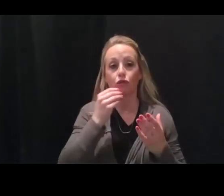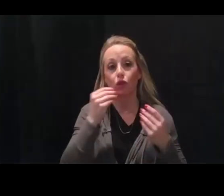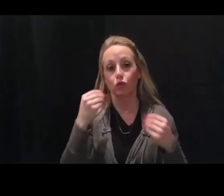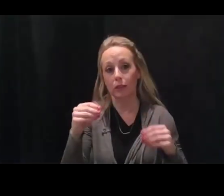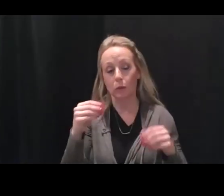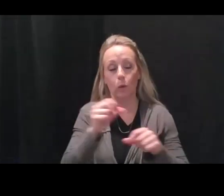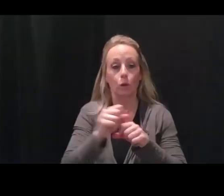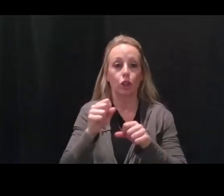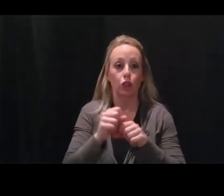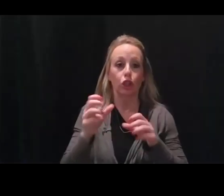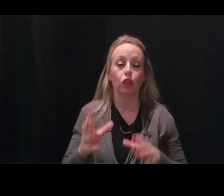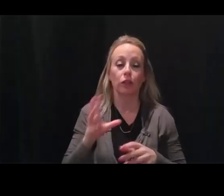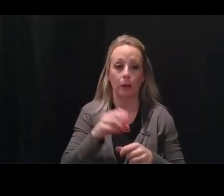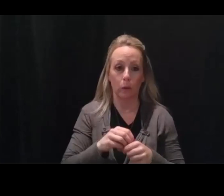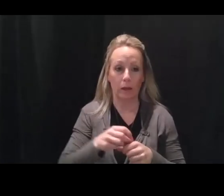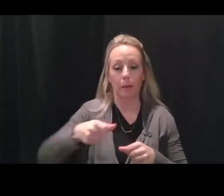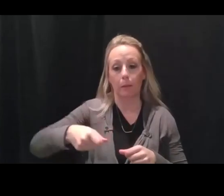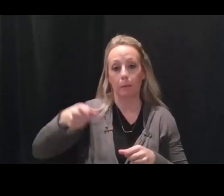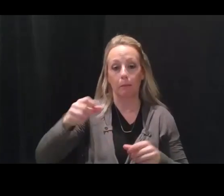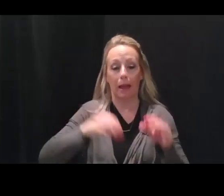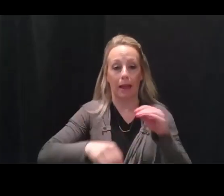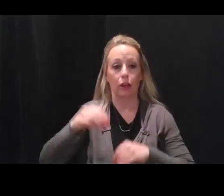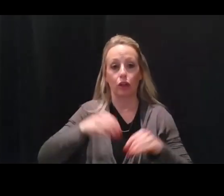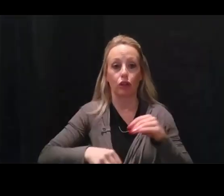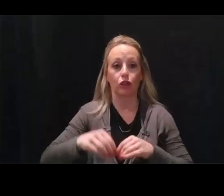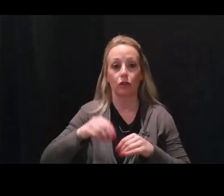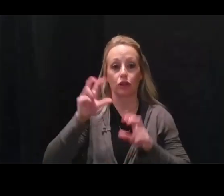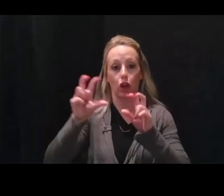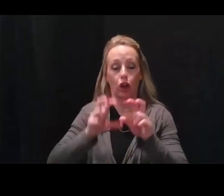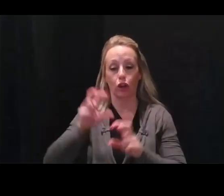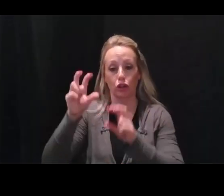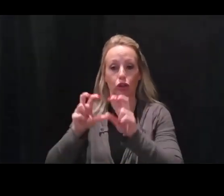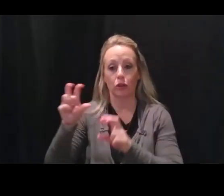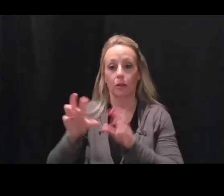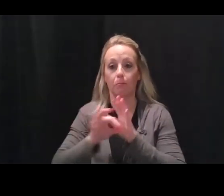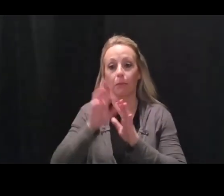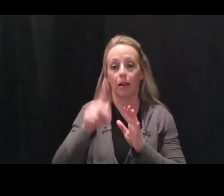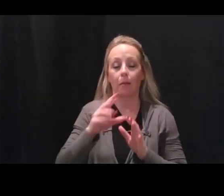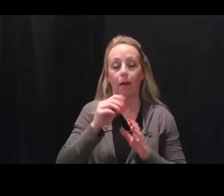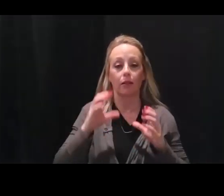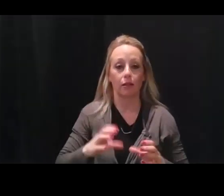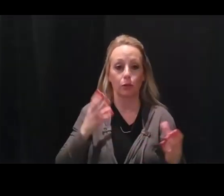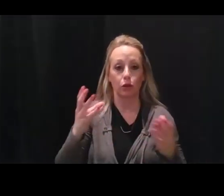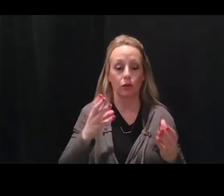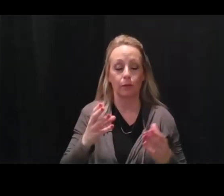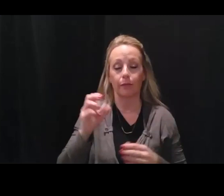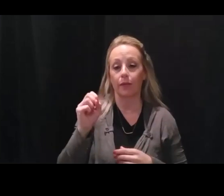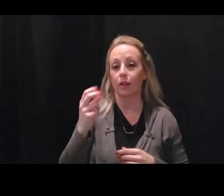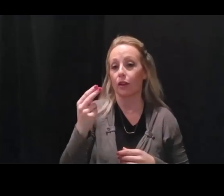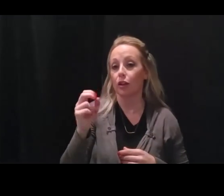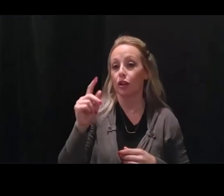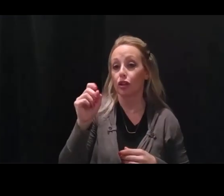workers, including baggers, cashiers, stockers, pickup, and customer service. Shelters and daycare staff,